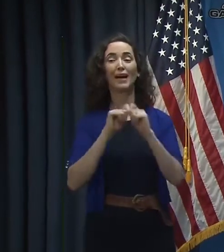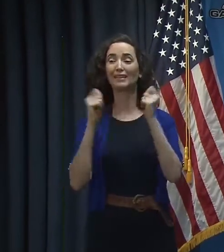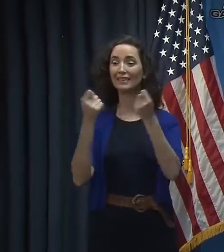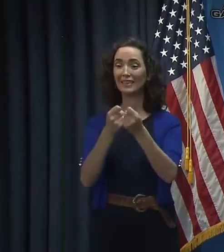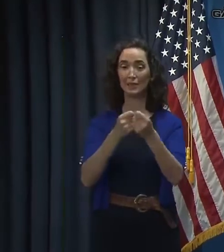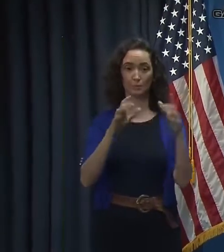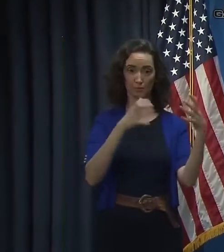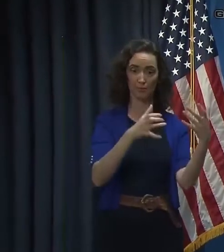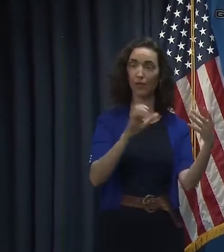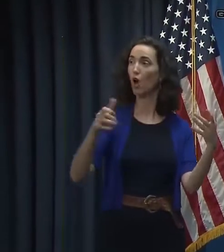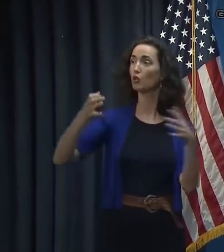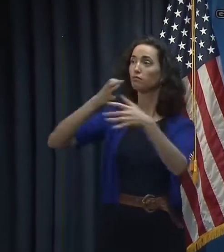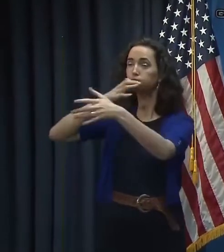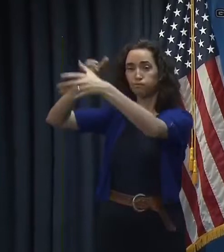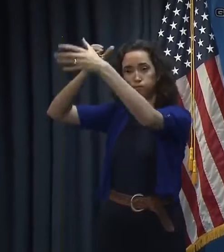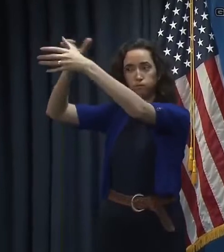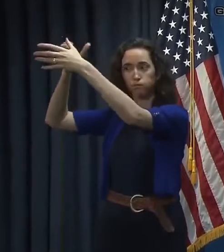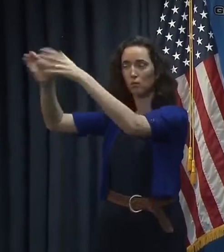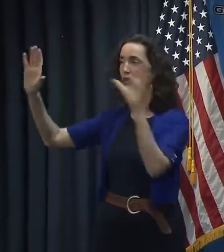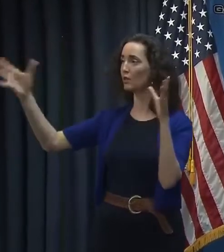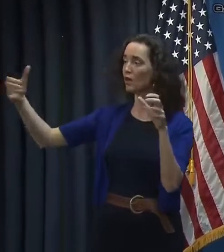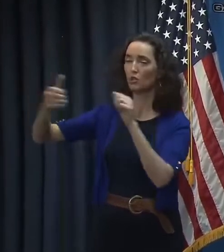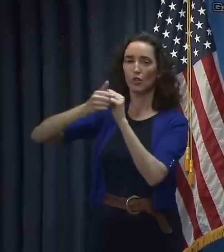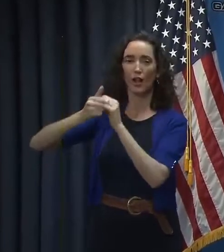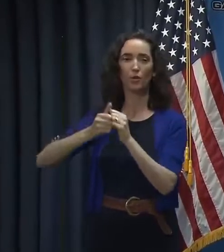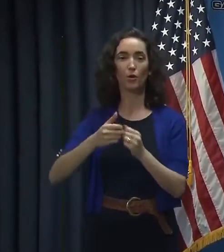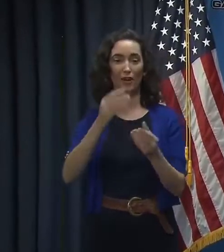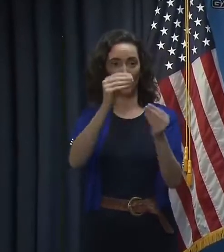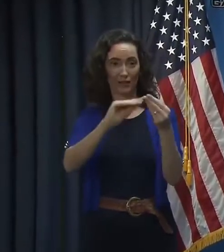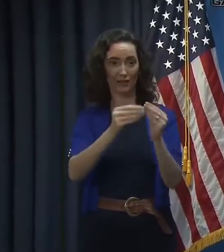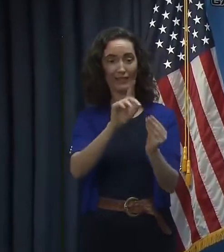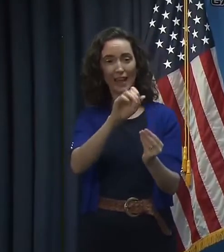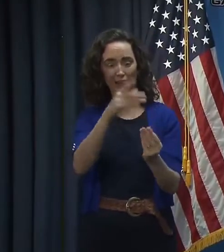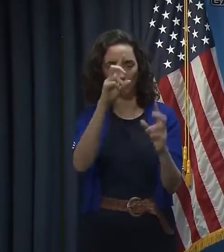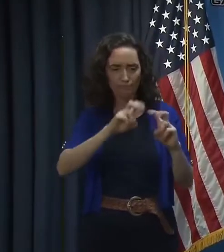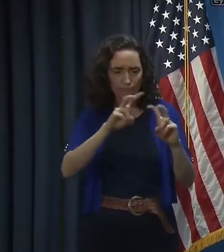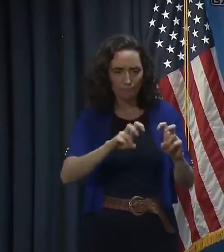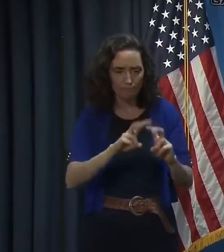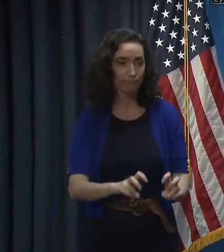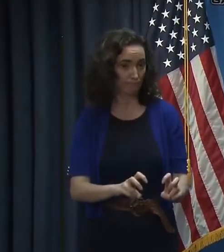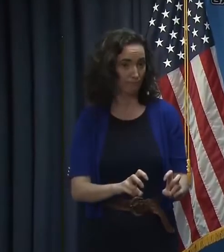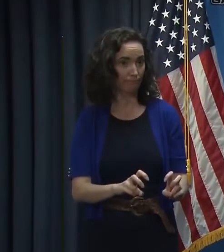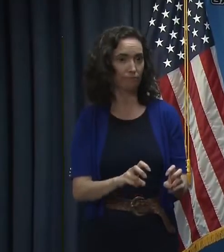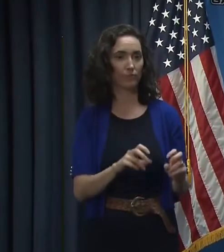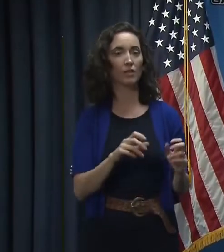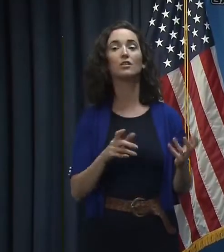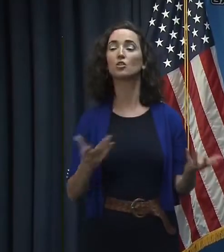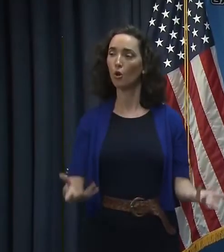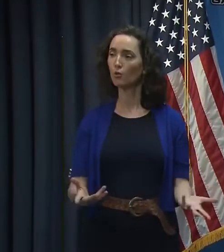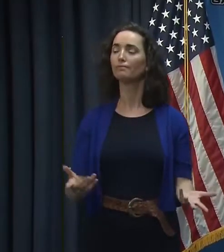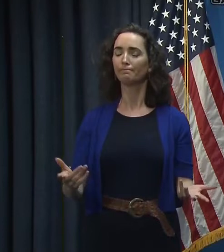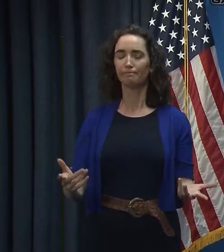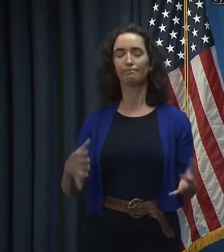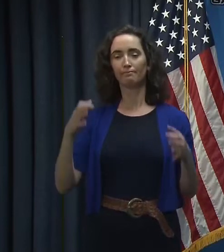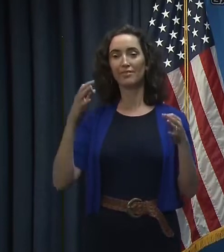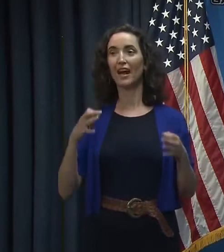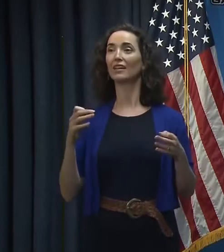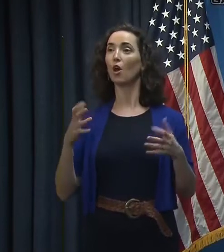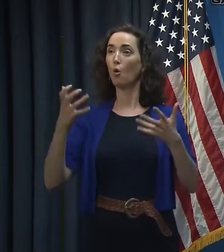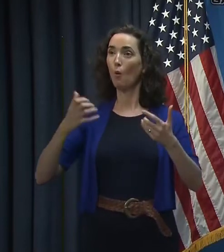experts reviewed all of this data, and as the governor noted, our assessment was that we were not going in the right direction in a